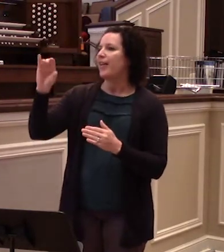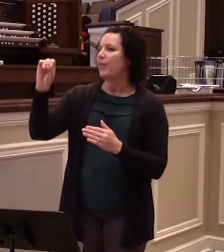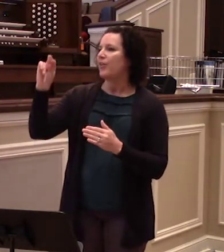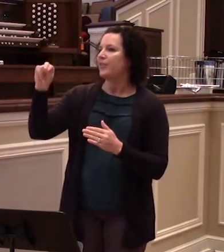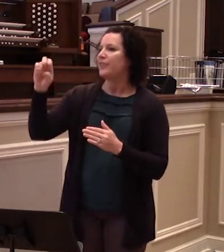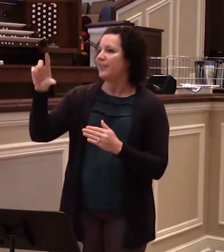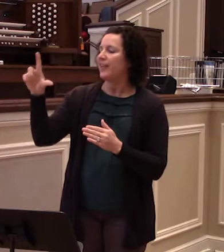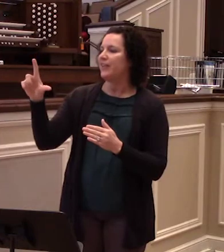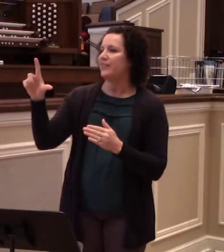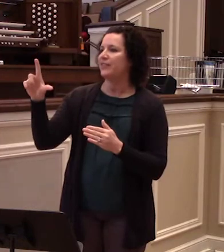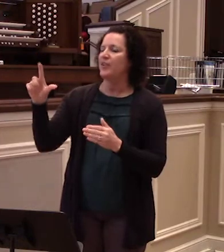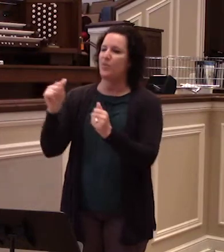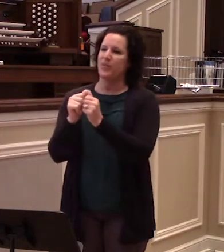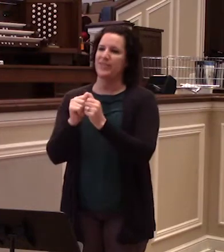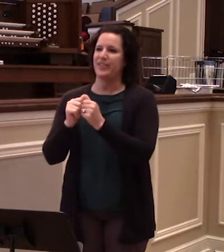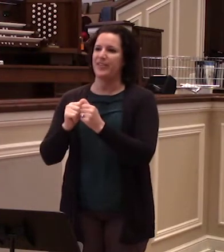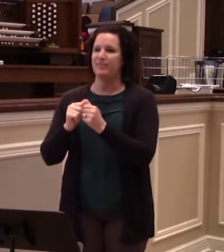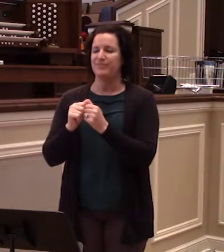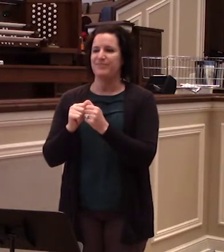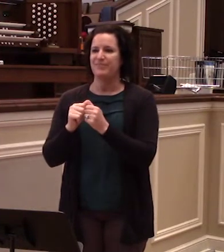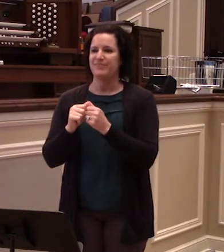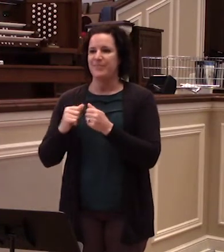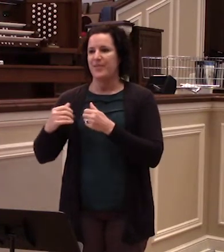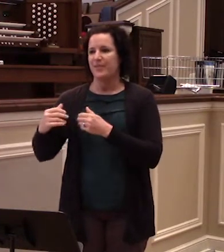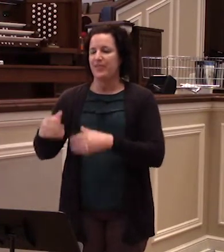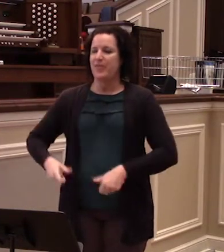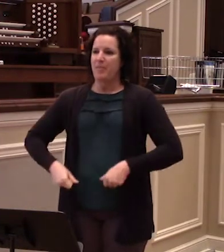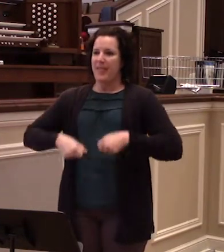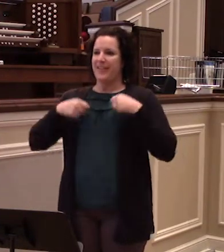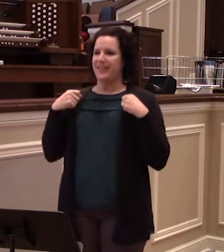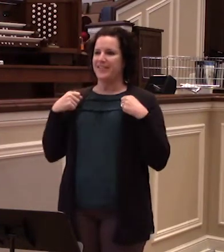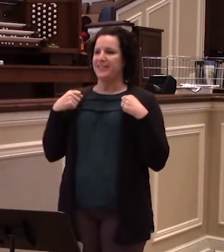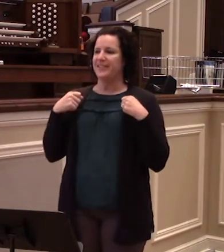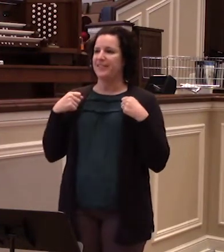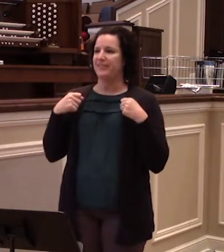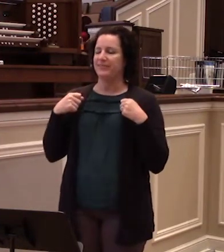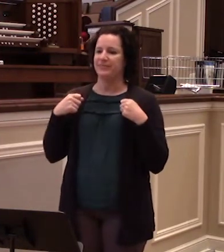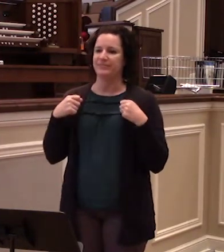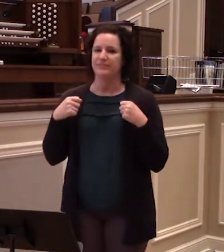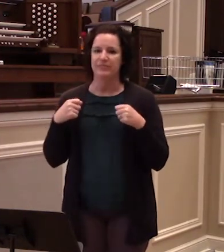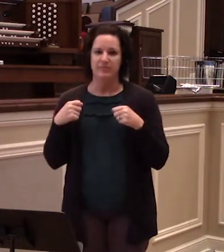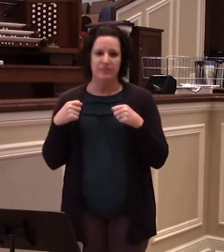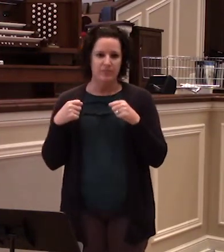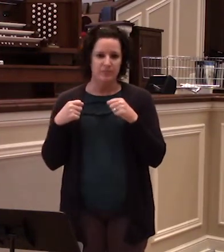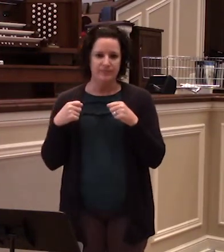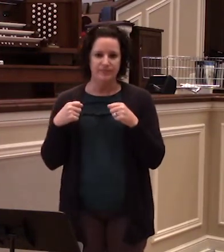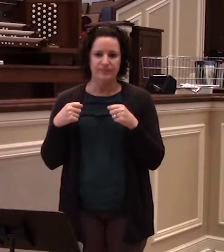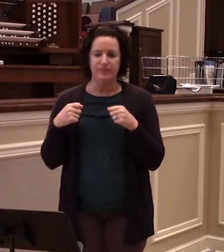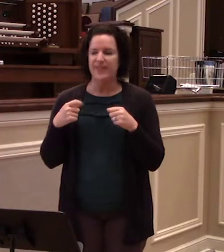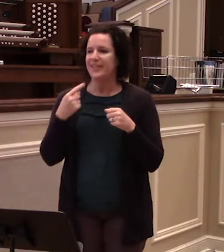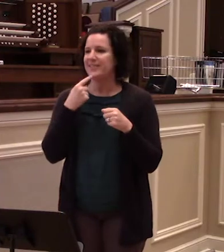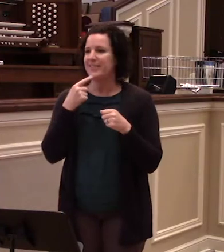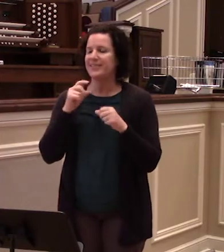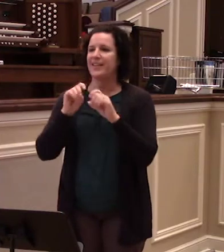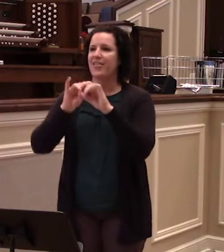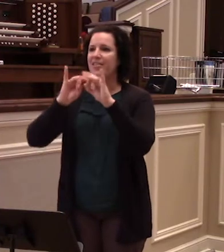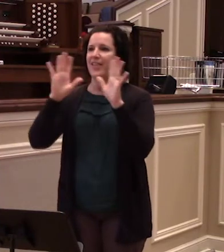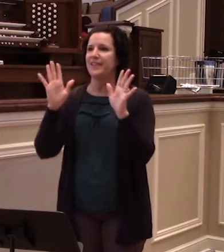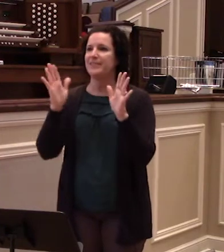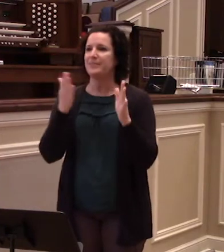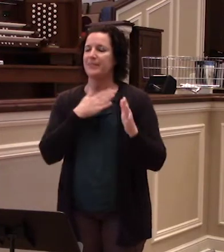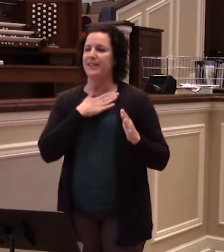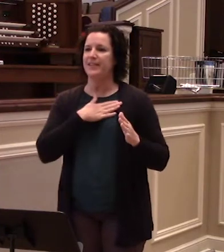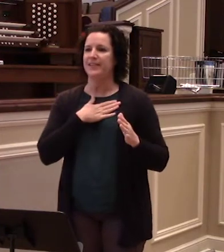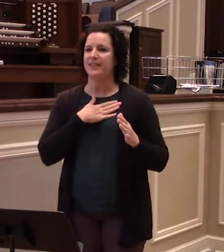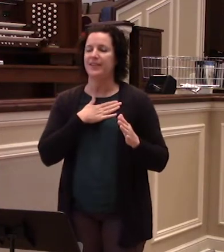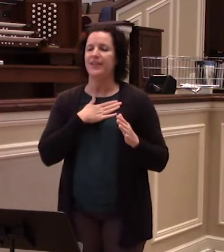please." And then he stands and he quotes verses 8 to 14 of Luke chapter 2, beginning with the